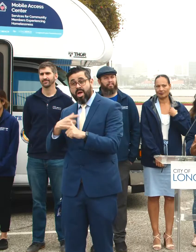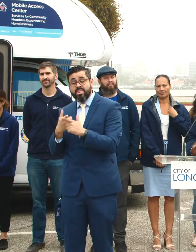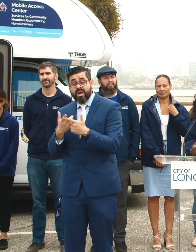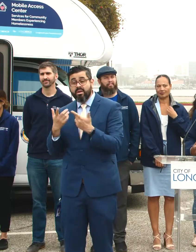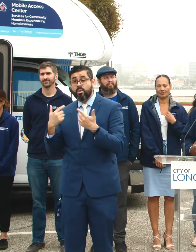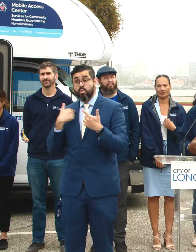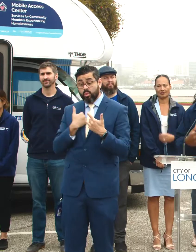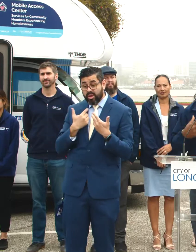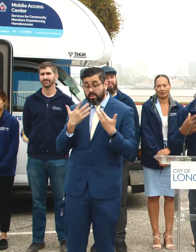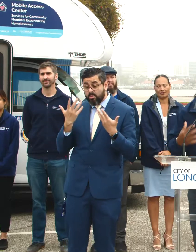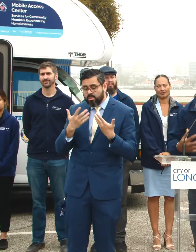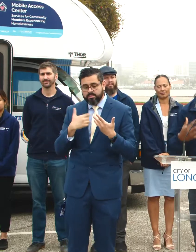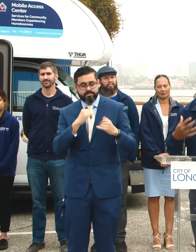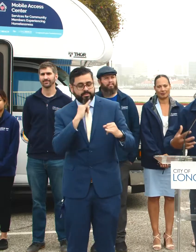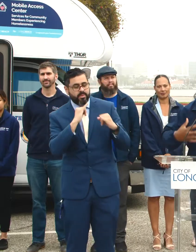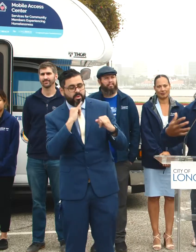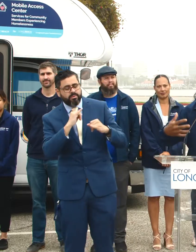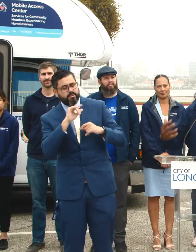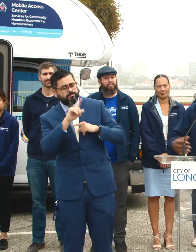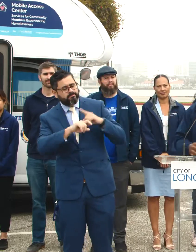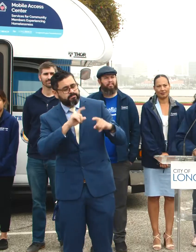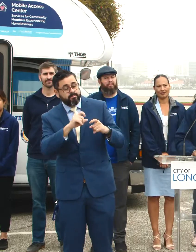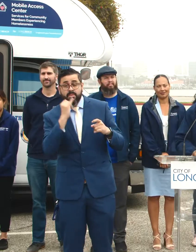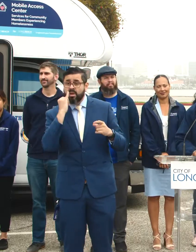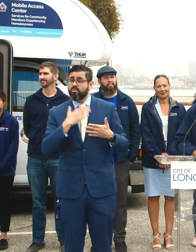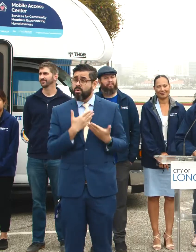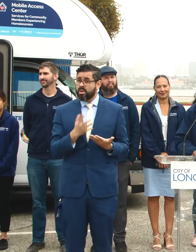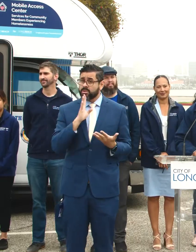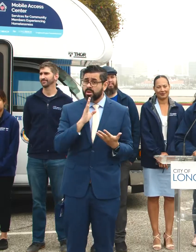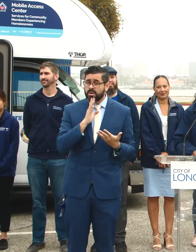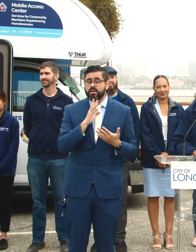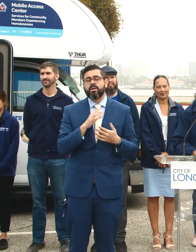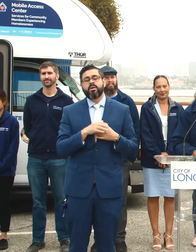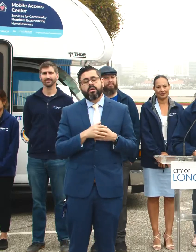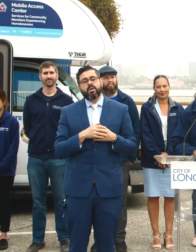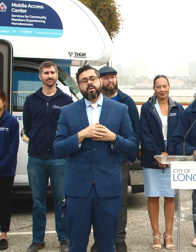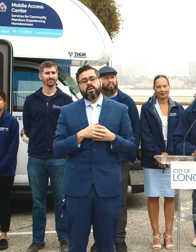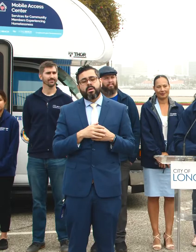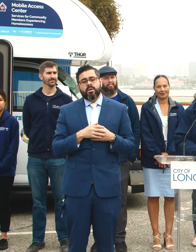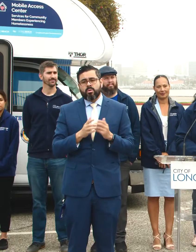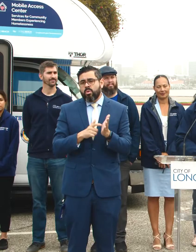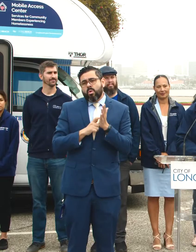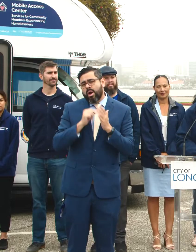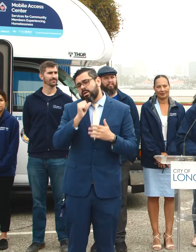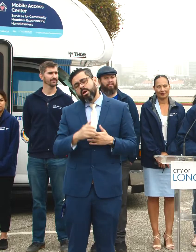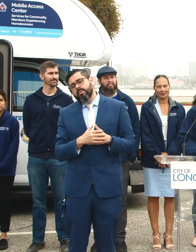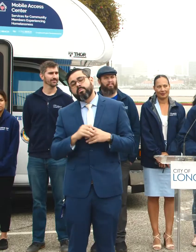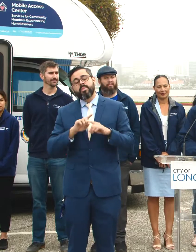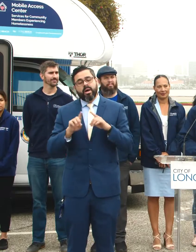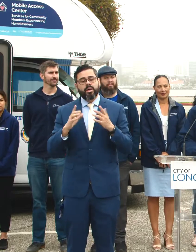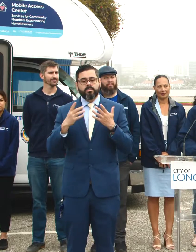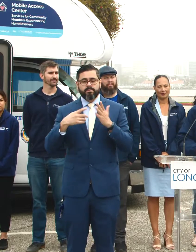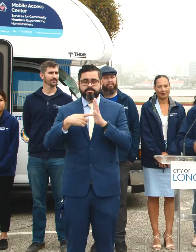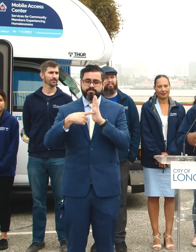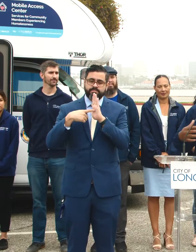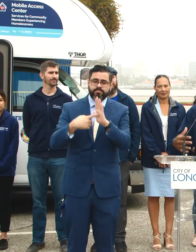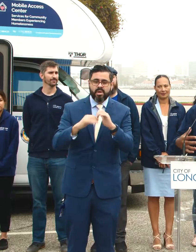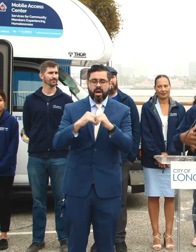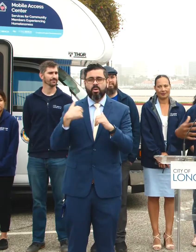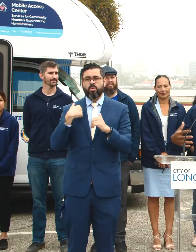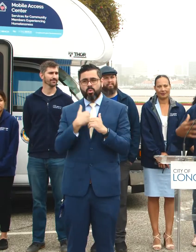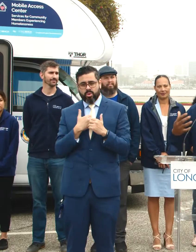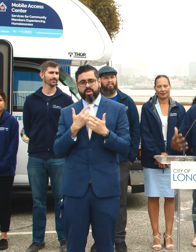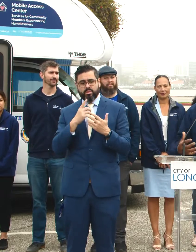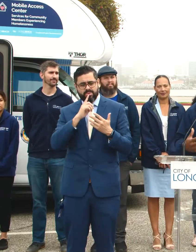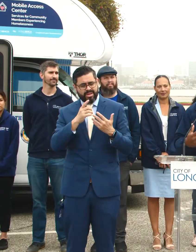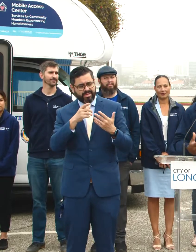interview the people who are willing to talk with us, and that's not required, but it's an example of how we go above and